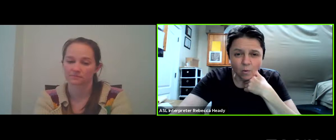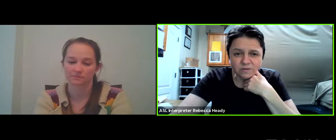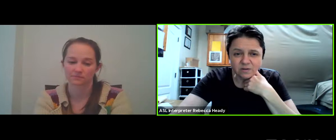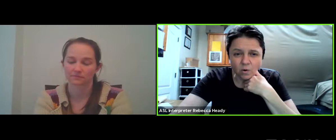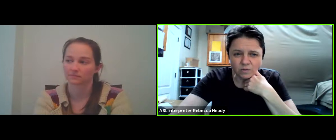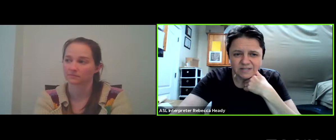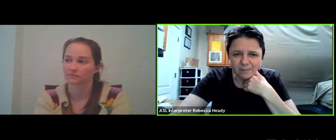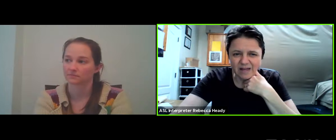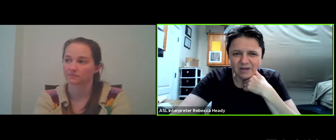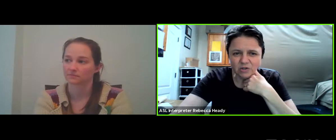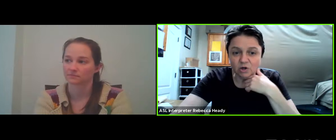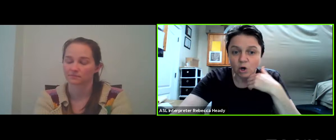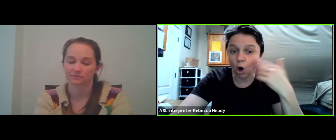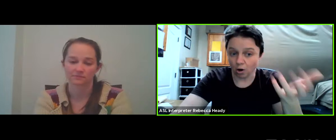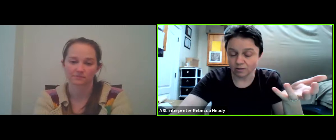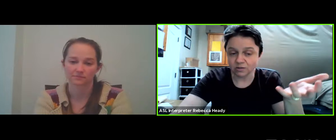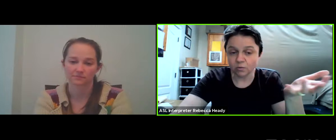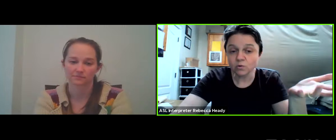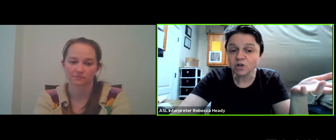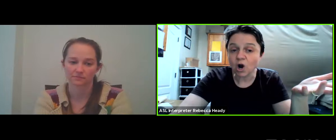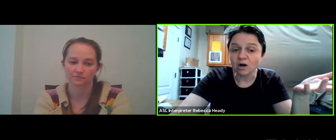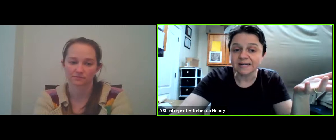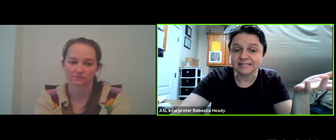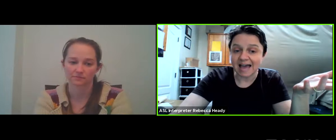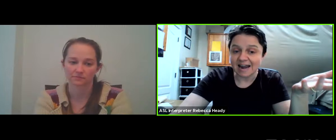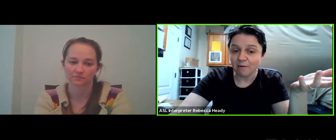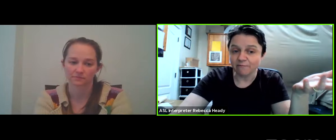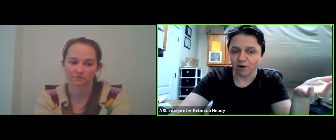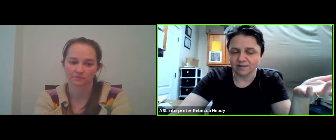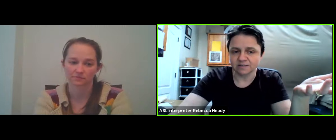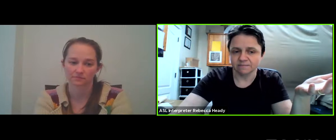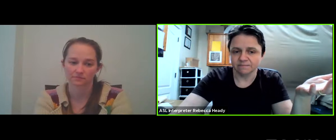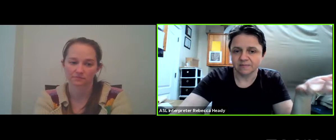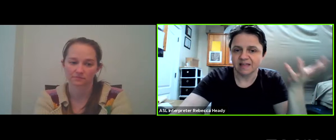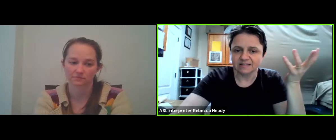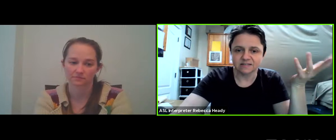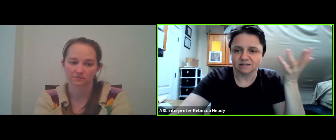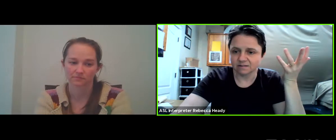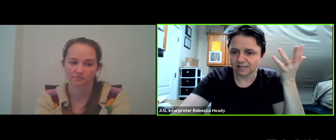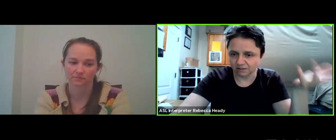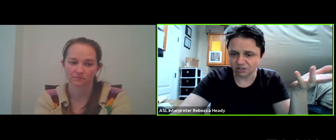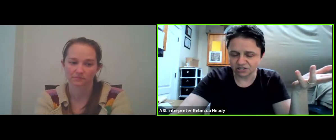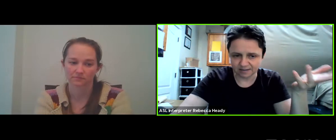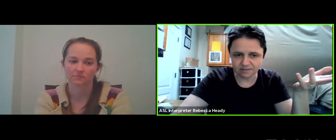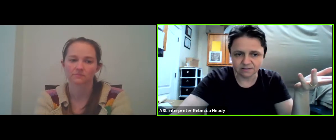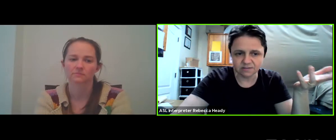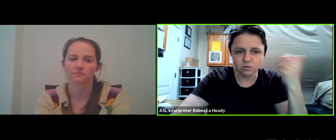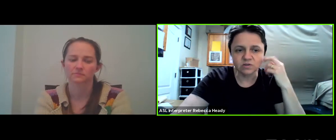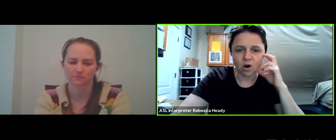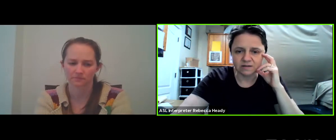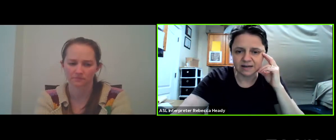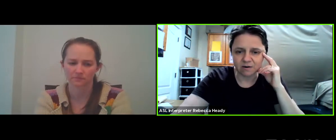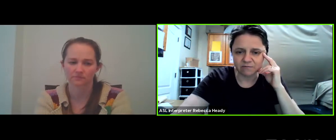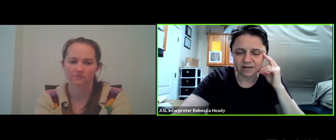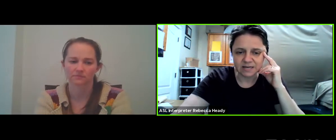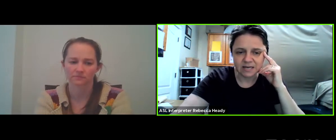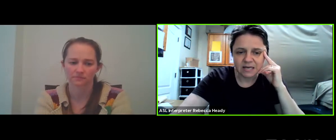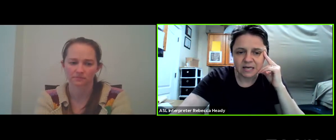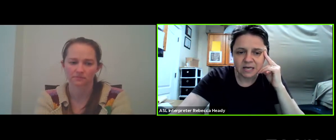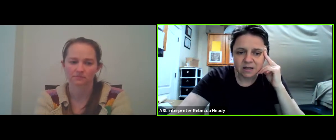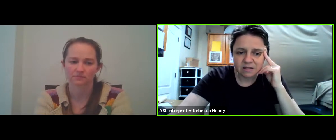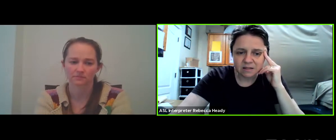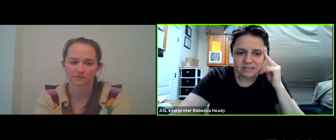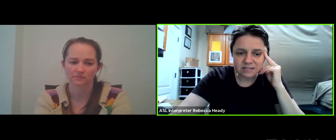So almost the whole time, like the car. So whose car is that out front? That's the English sentence. Whose car is that out